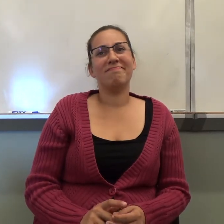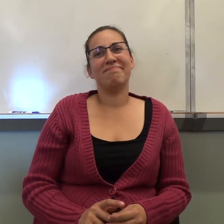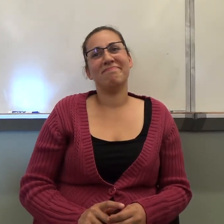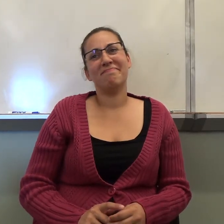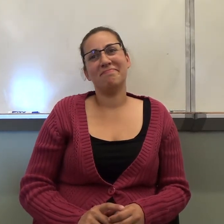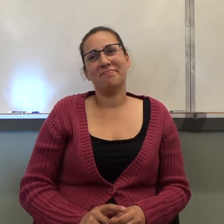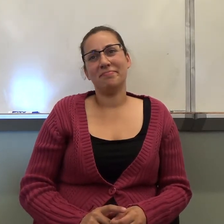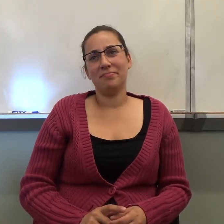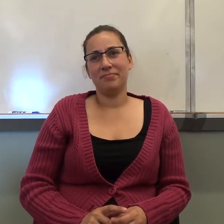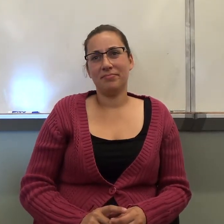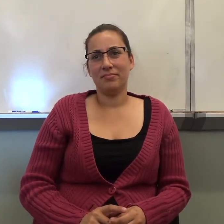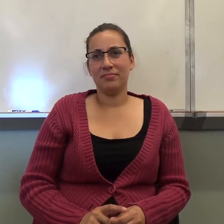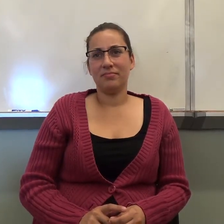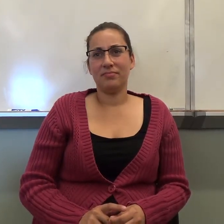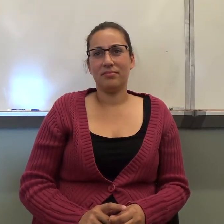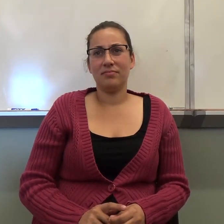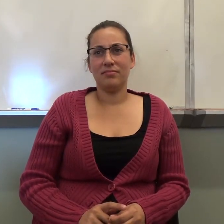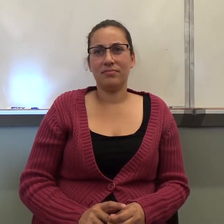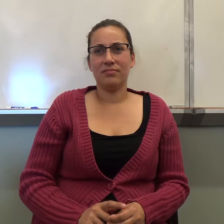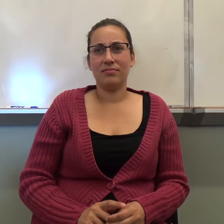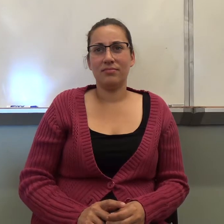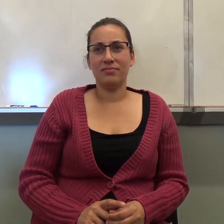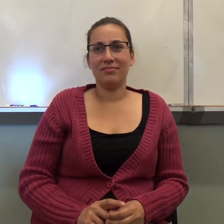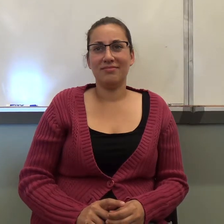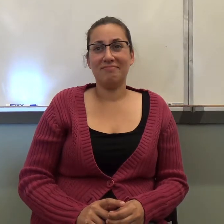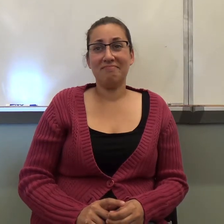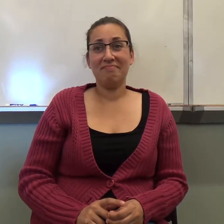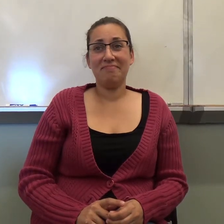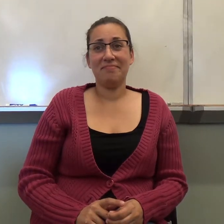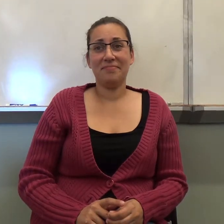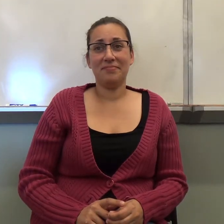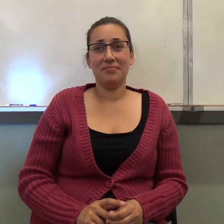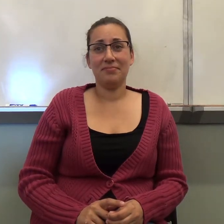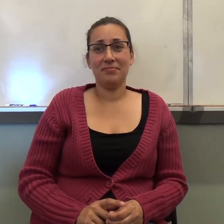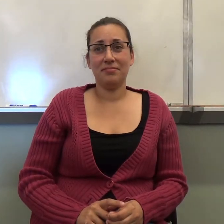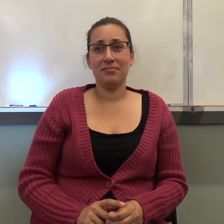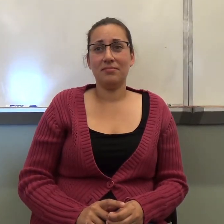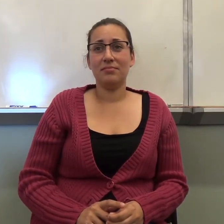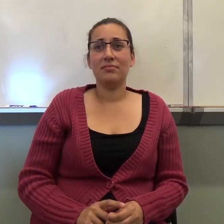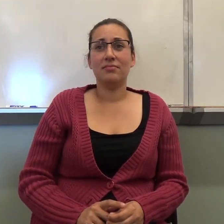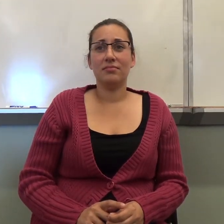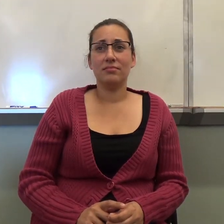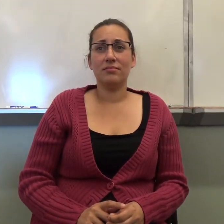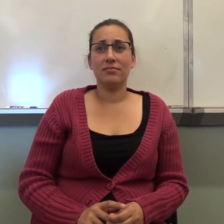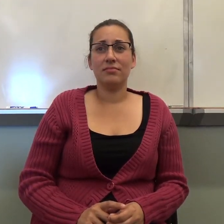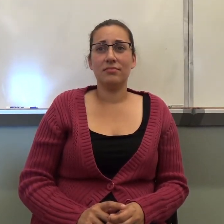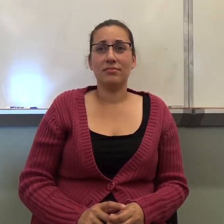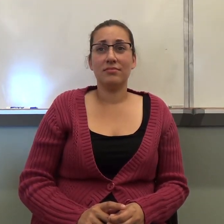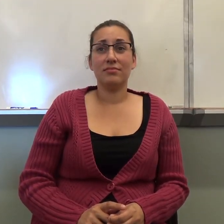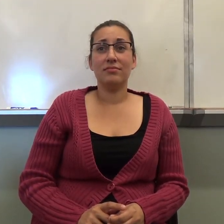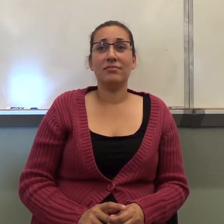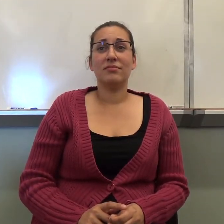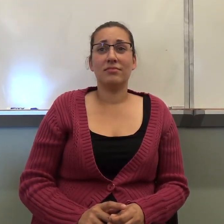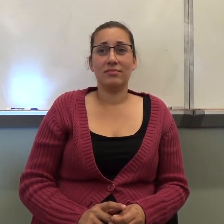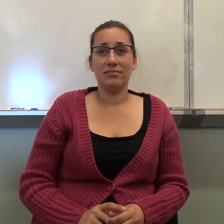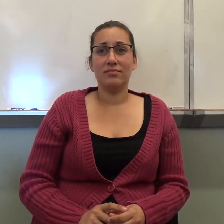by a minus 3, and to that we would add 4. And then we also have the y's here. Let's pull the y out. Here